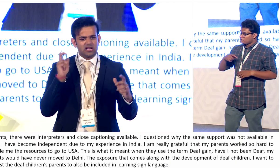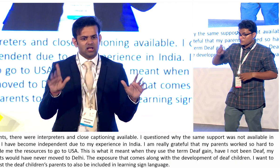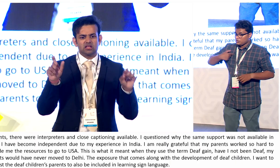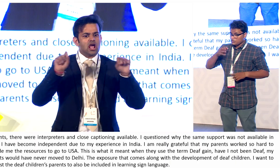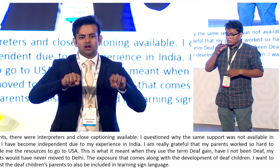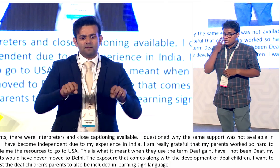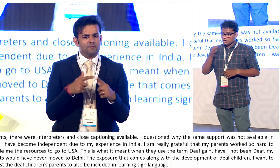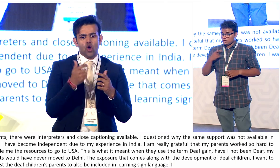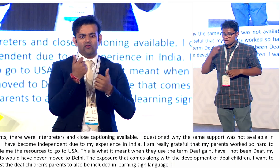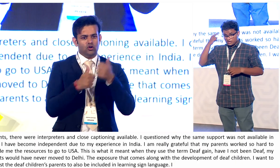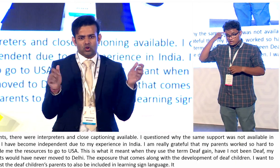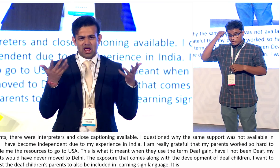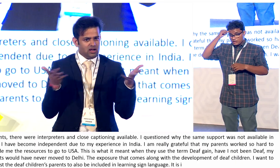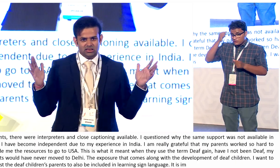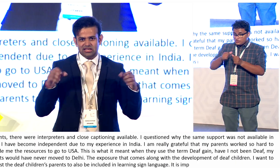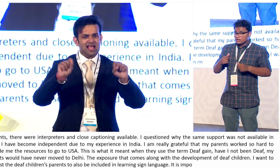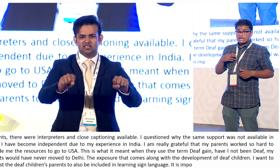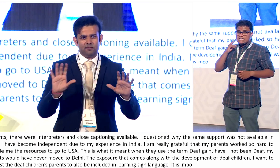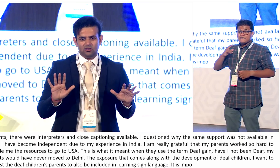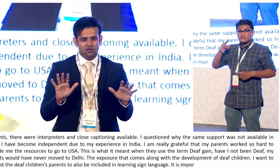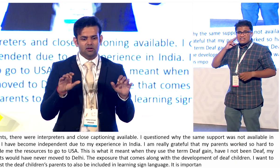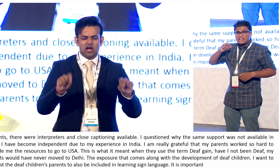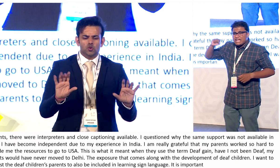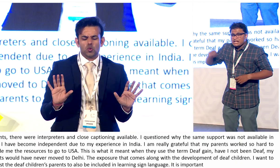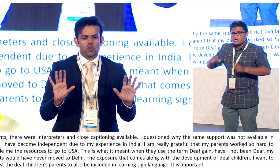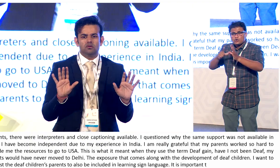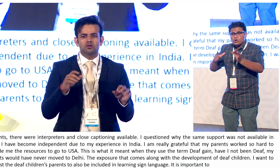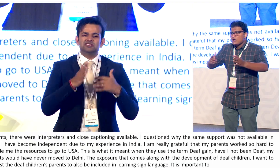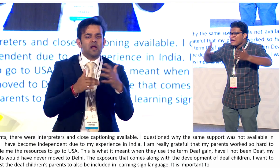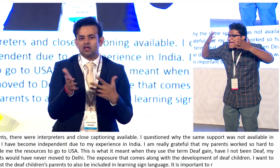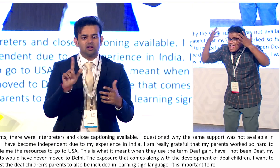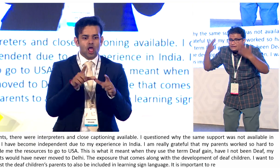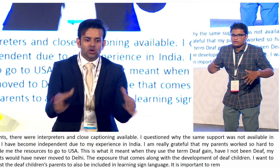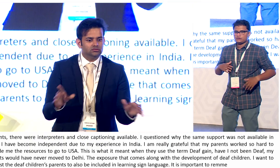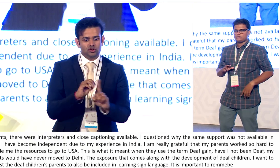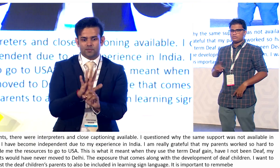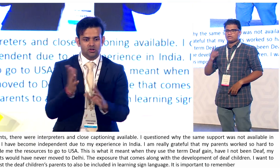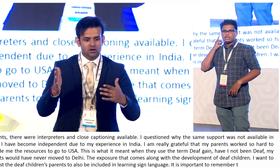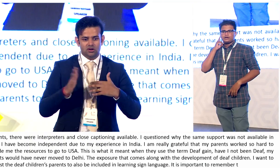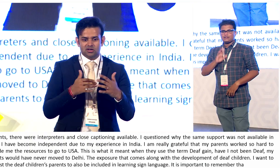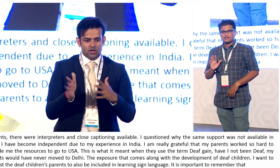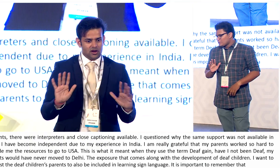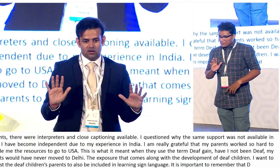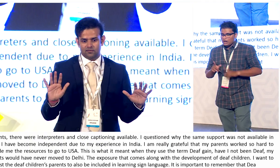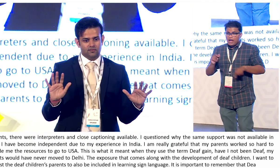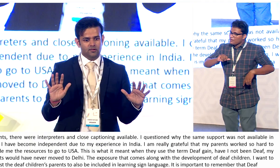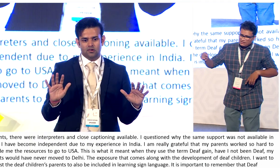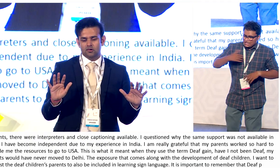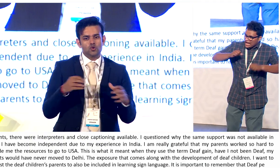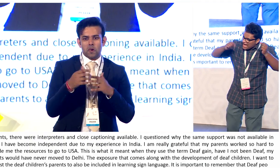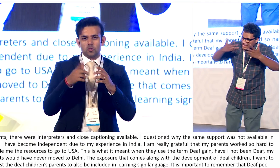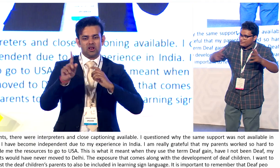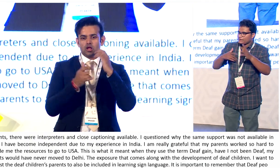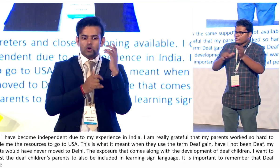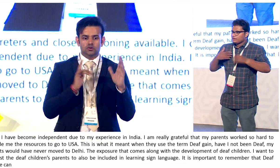to remember that deaf people can do absolutely anything except for hear. They're absolutely capable. Give them the